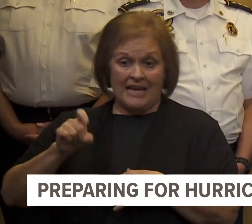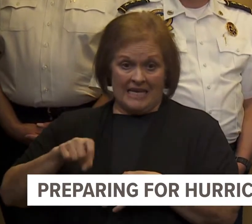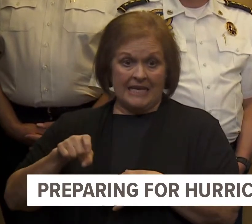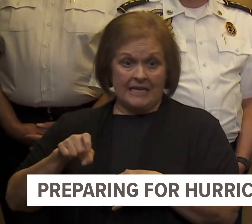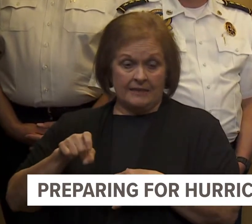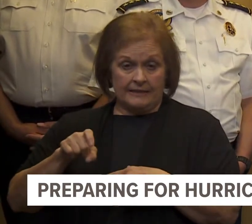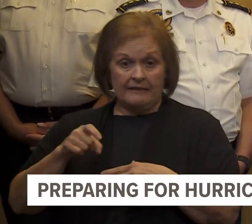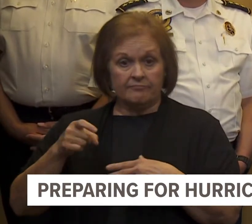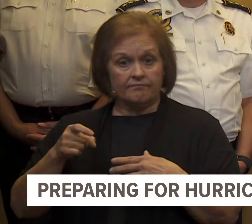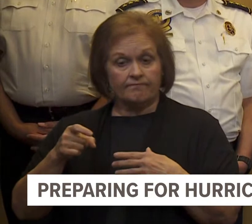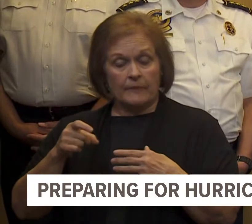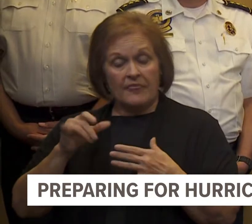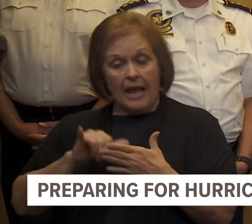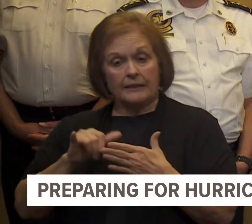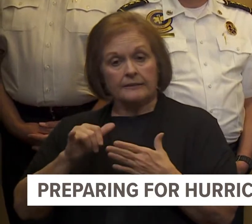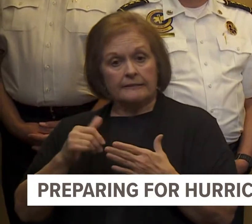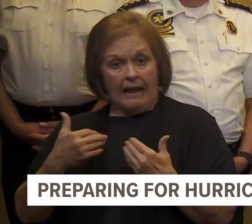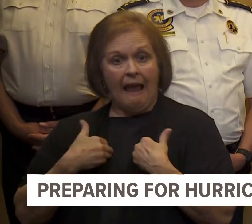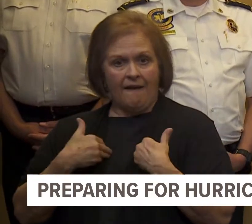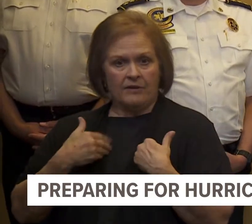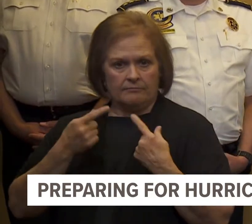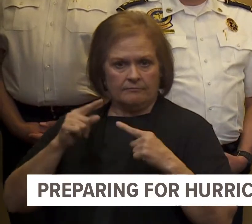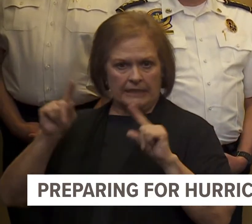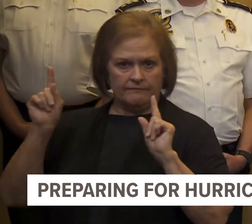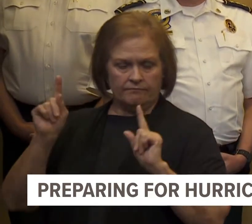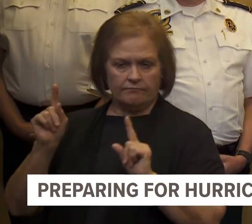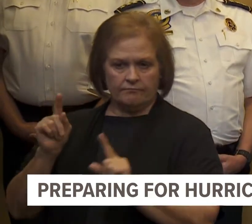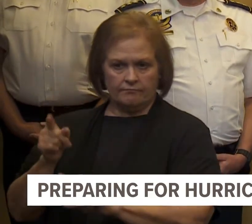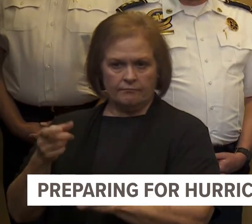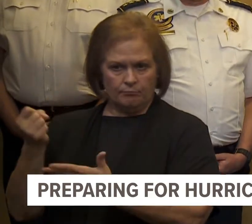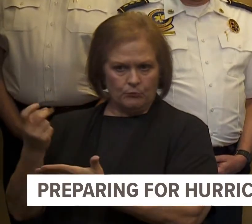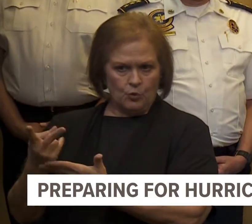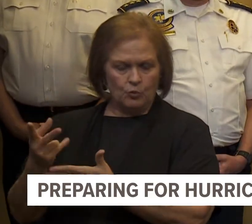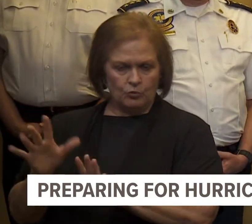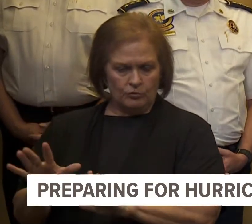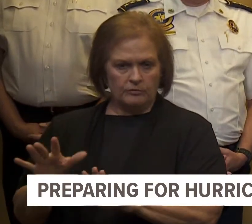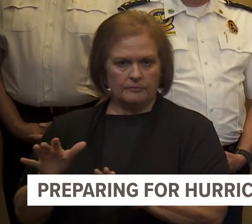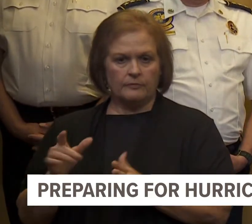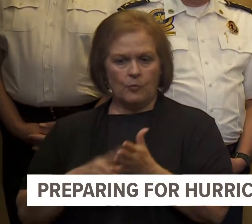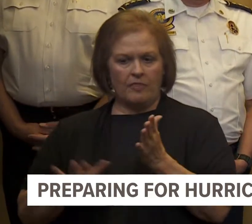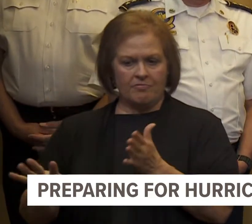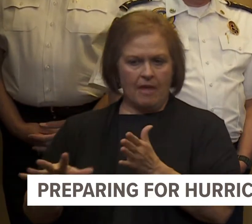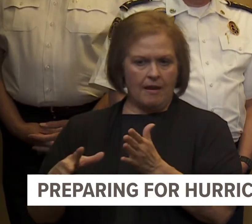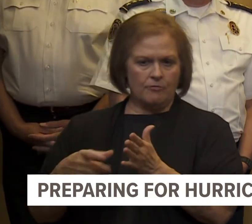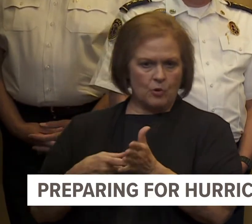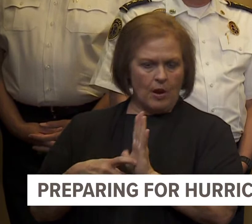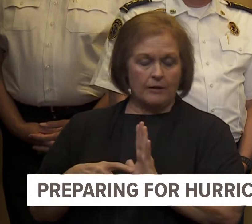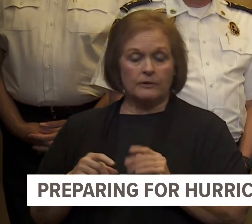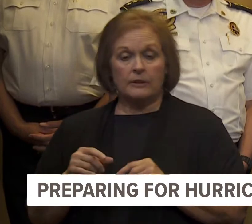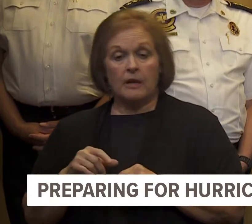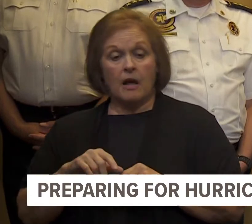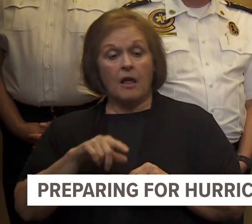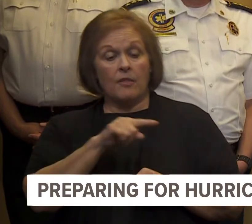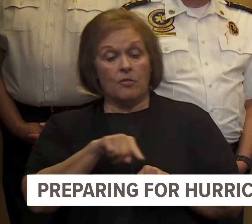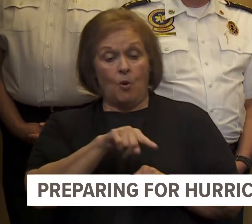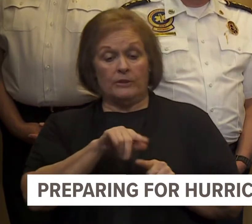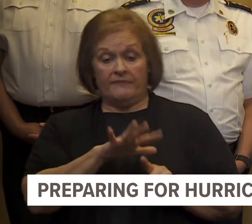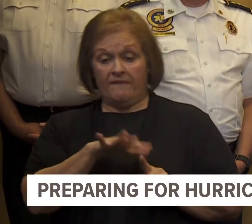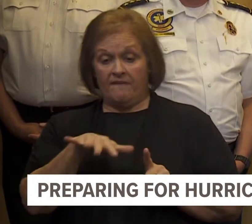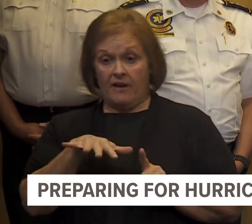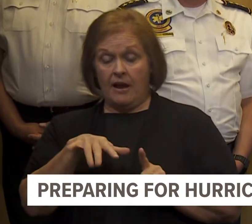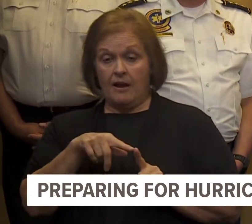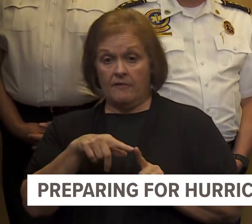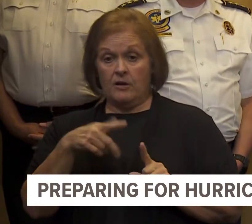this criteria, right? It's not going to be every apartment building in New Orleans. It's a very specific set of criteria. Of those, 55